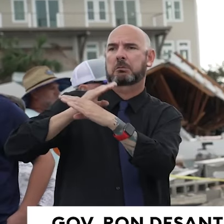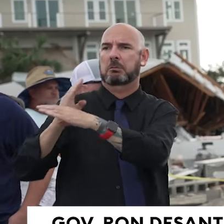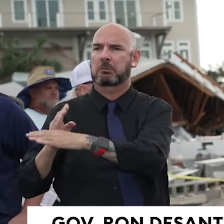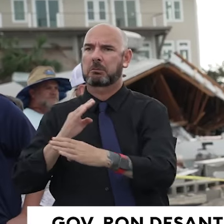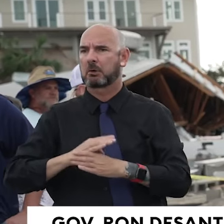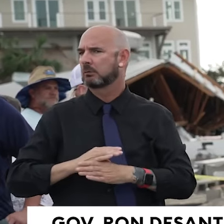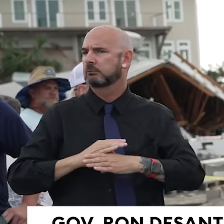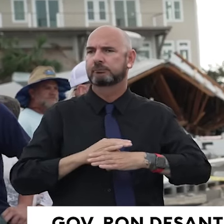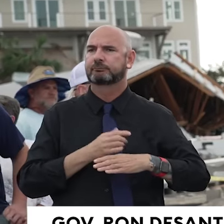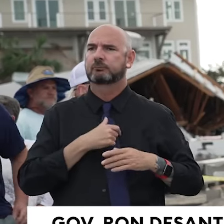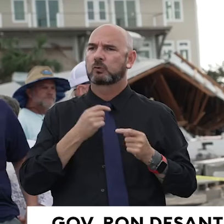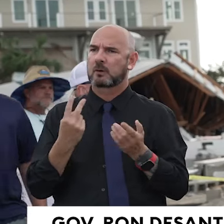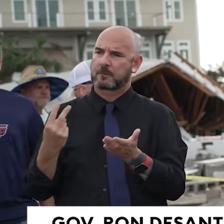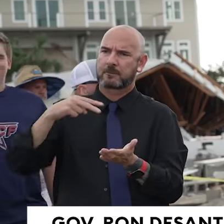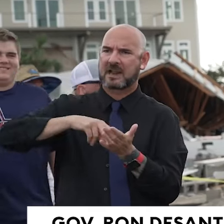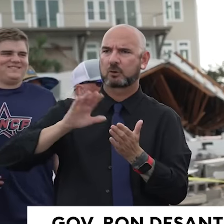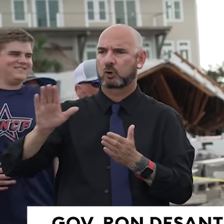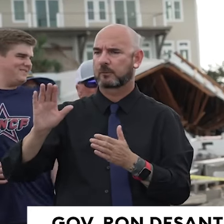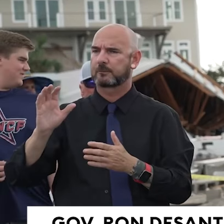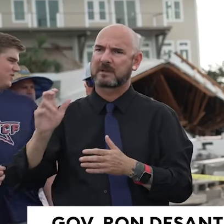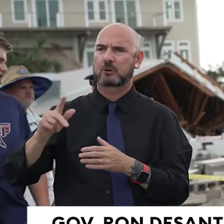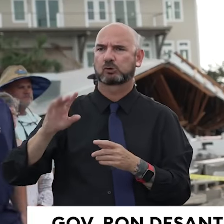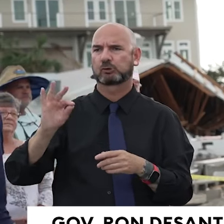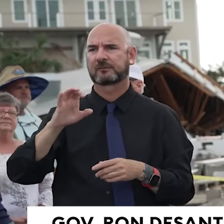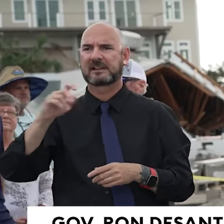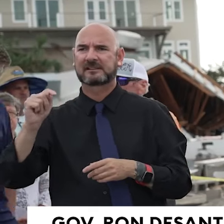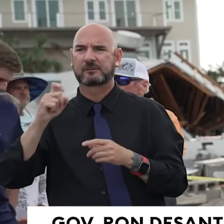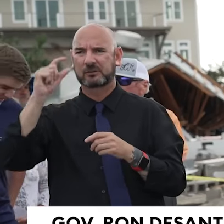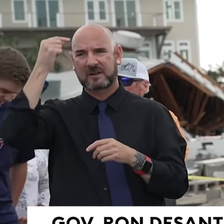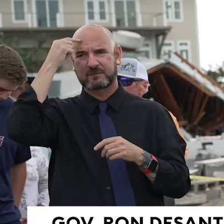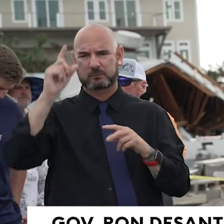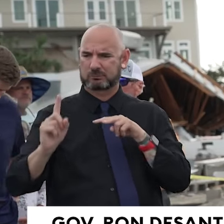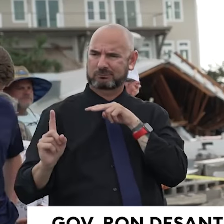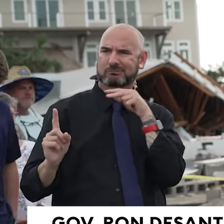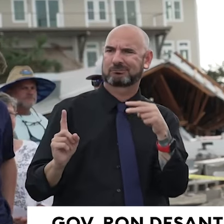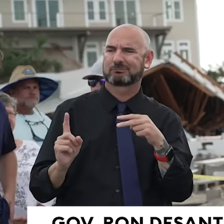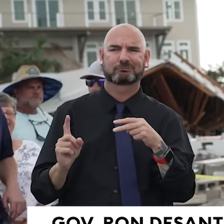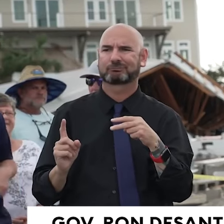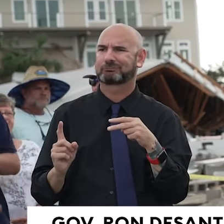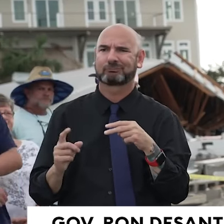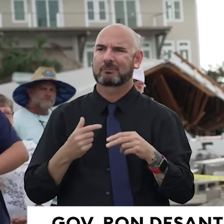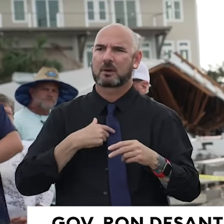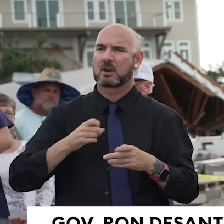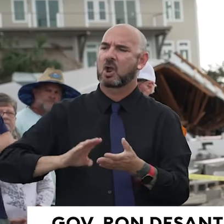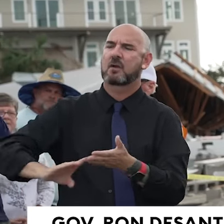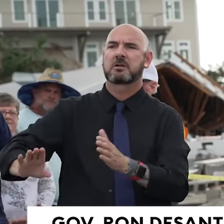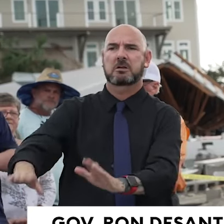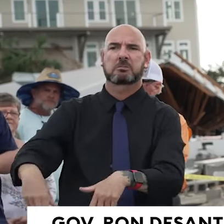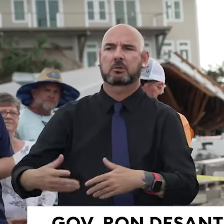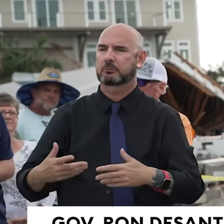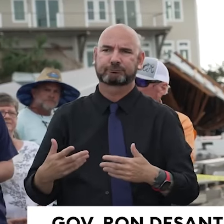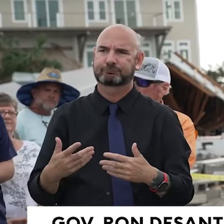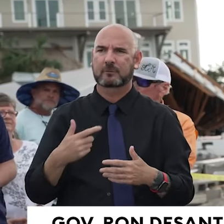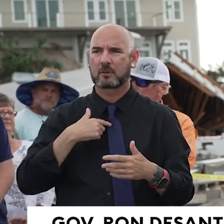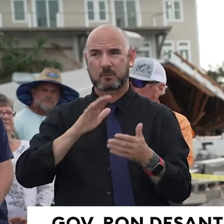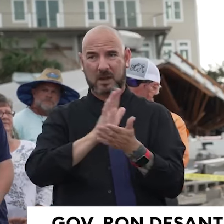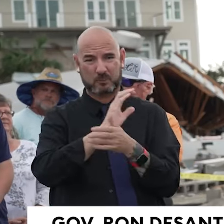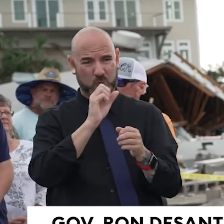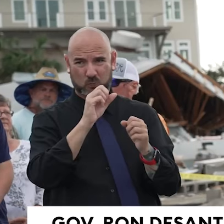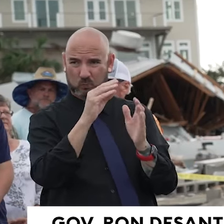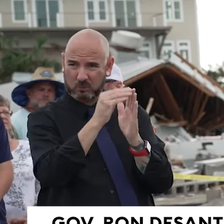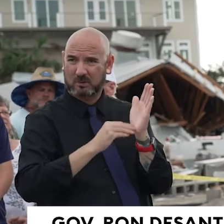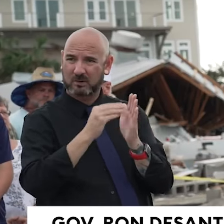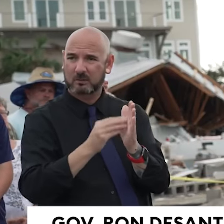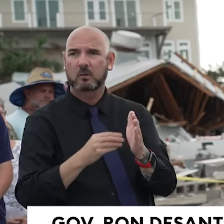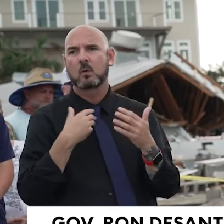back on their feet at all from a government perspective. So we're clearing the bureaucracy out, and we want people to be able to get the